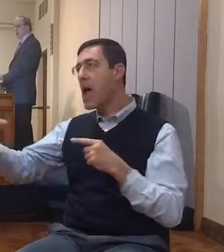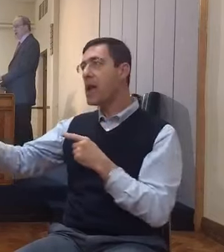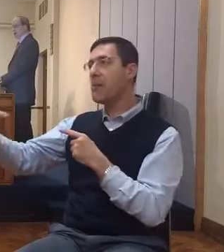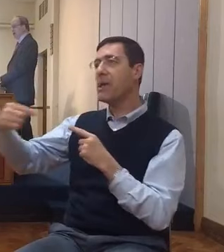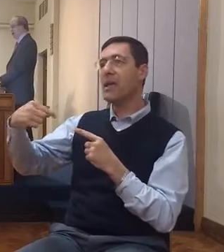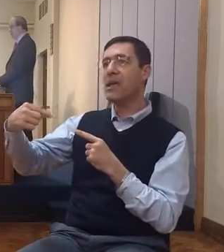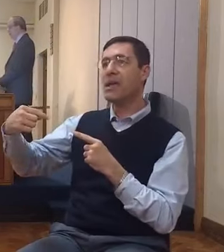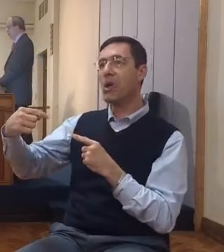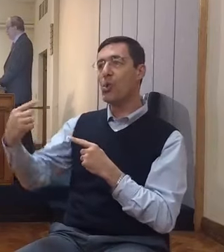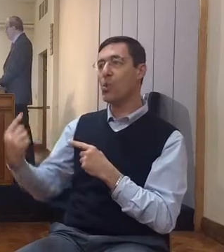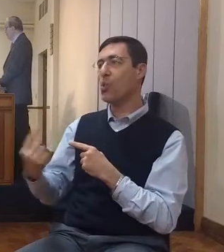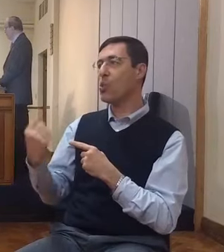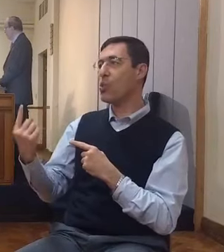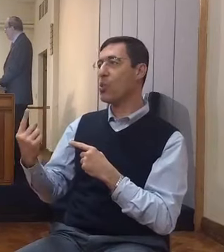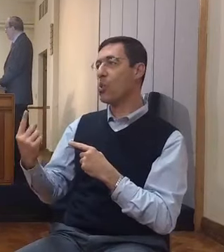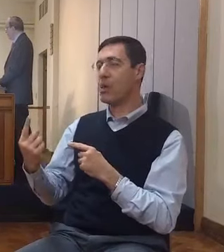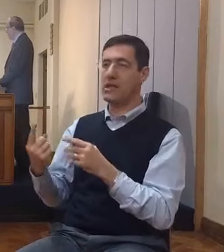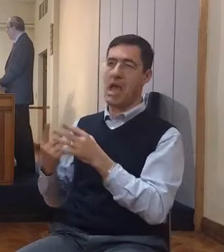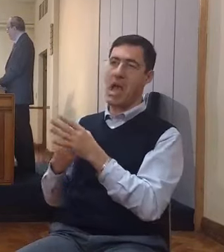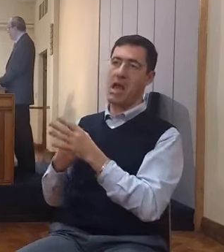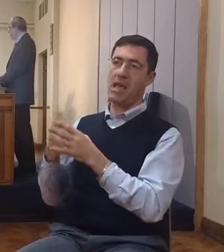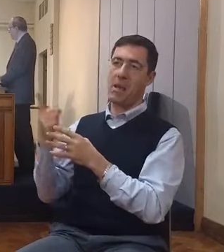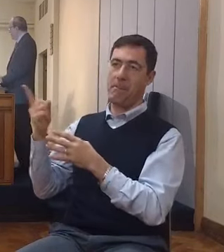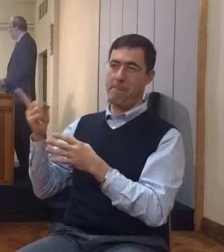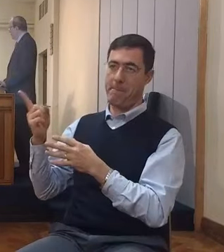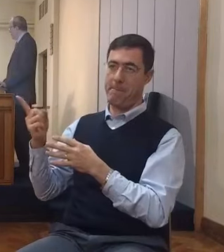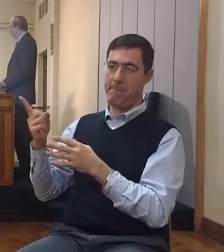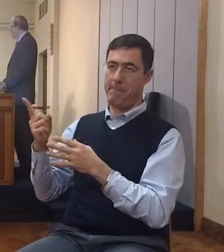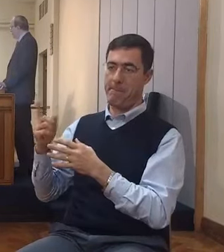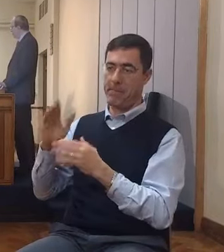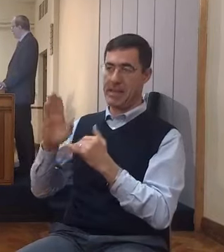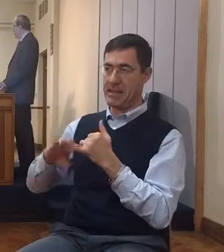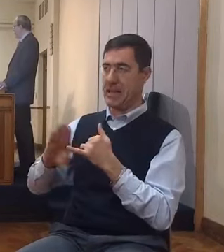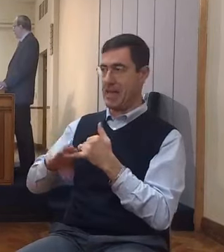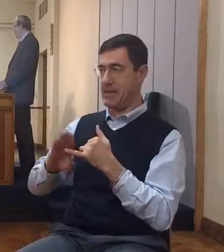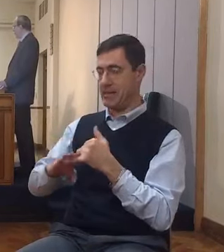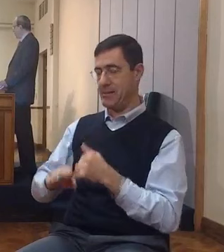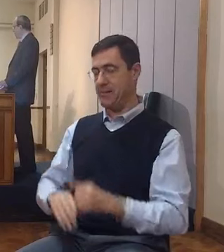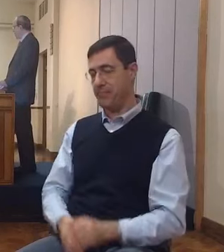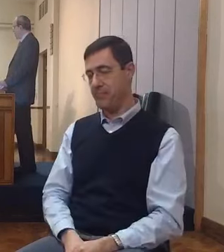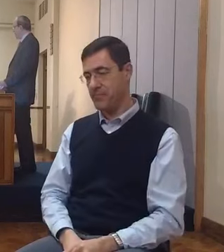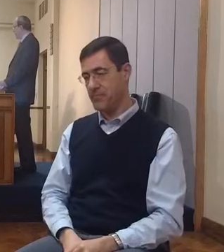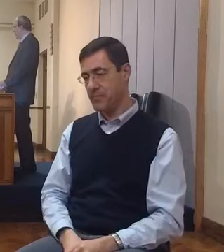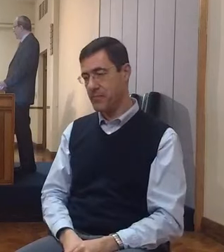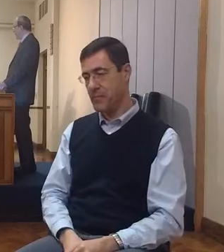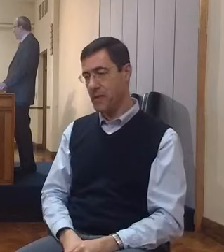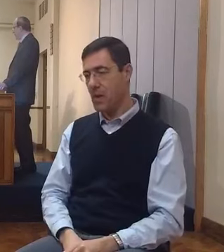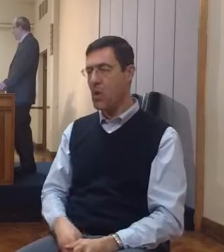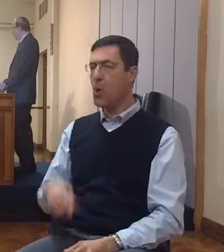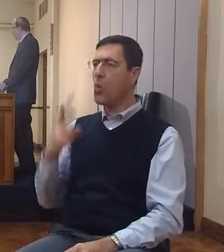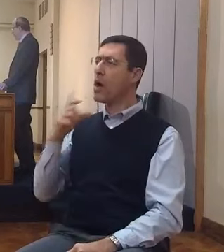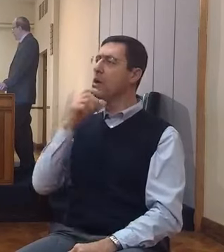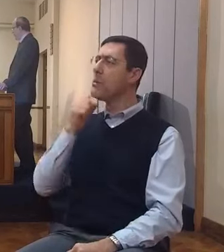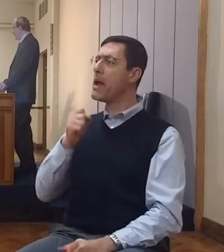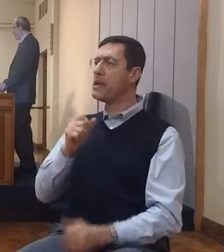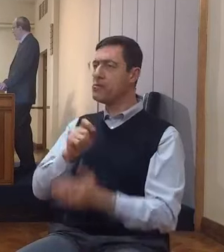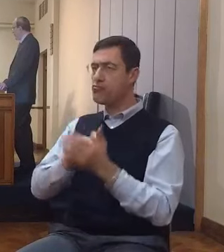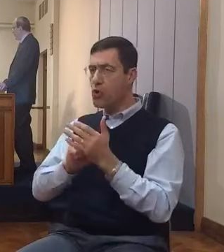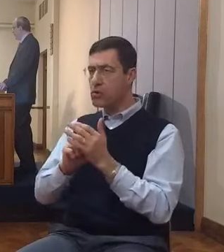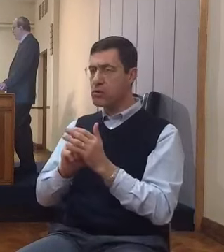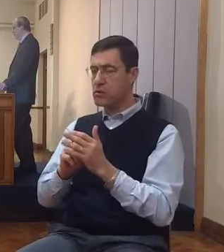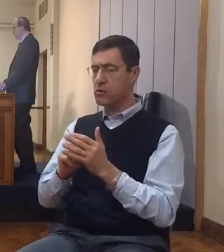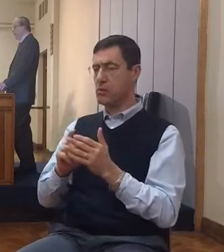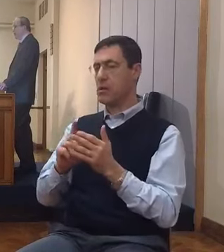The old Matthew Henry says that the very greatest trials of life are